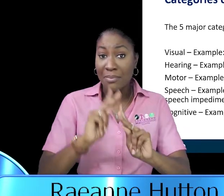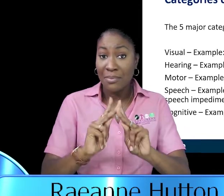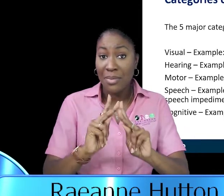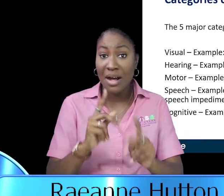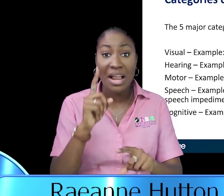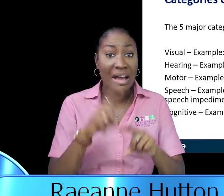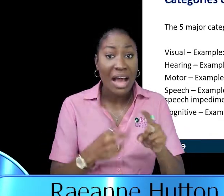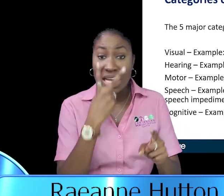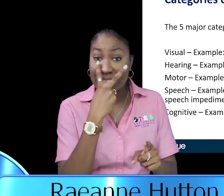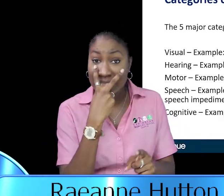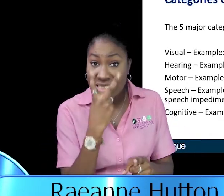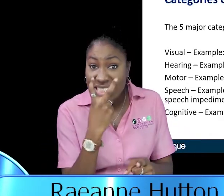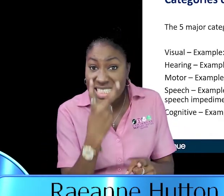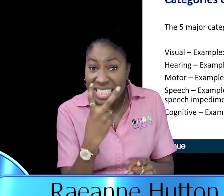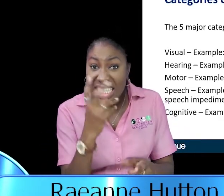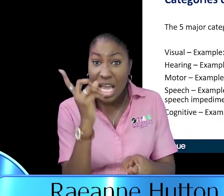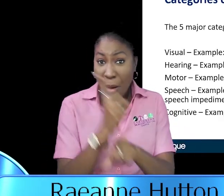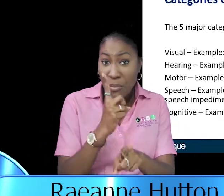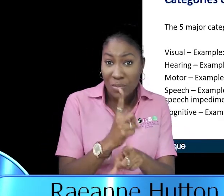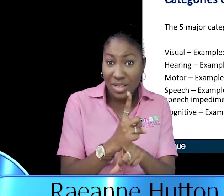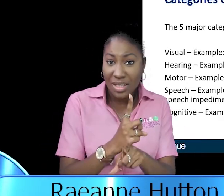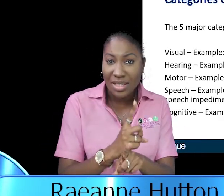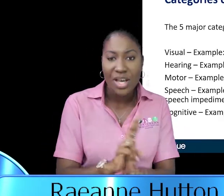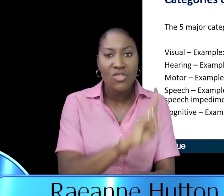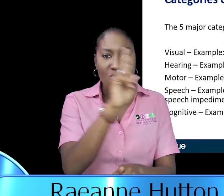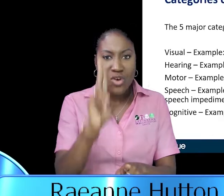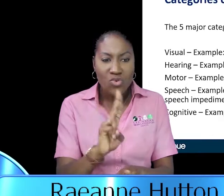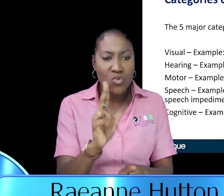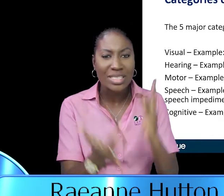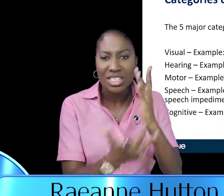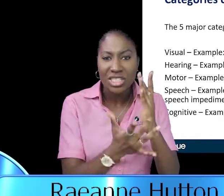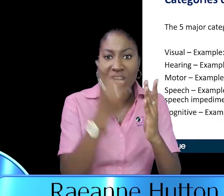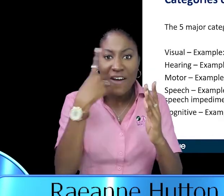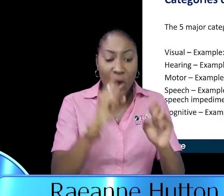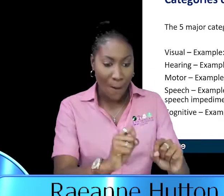on the screen because some people have difficulty seeing some colors.